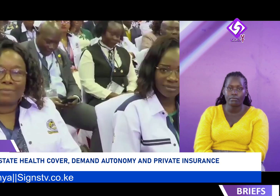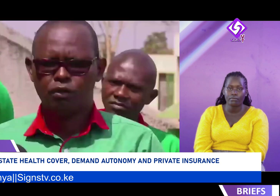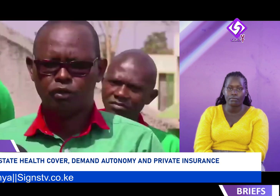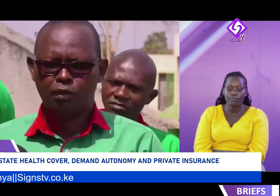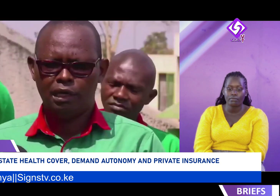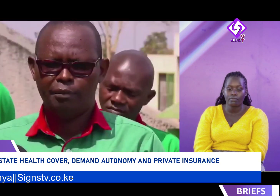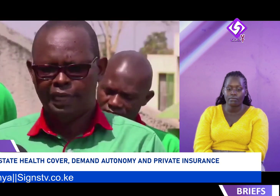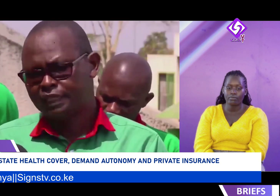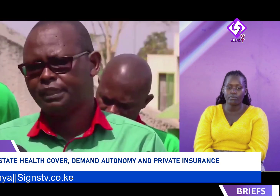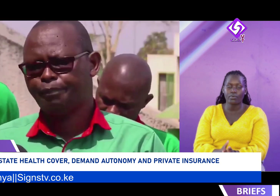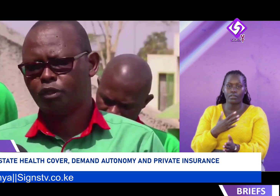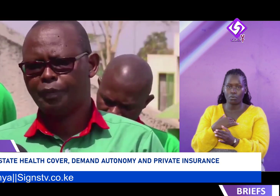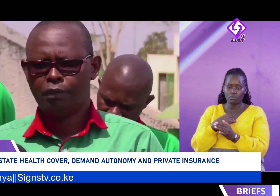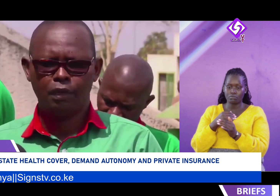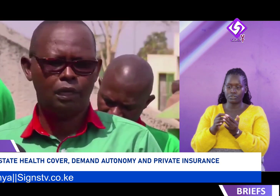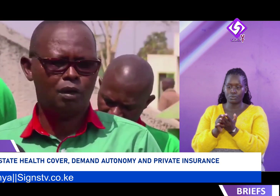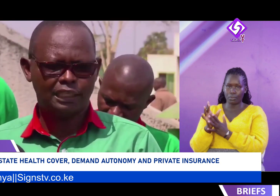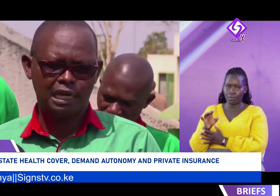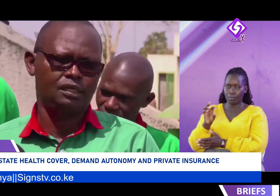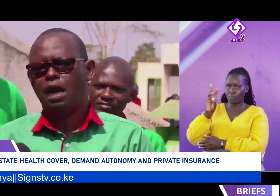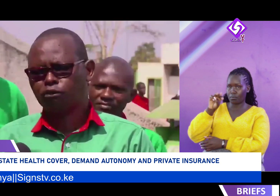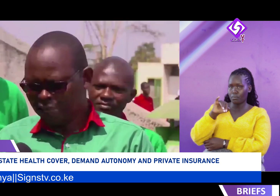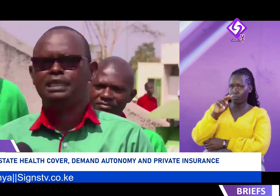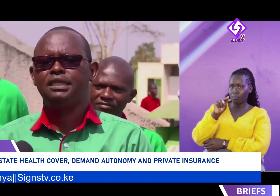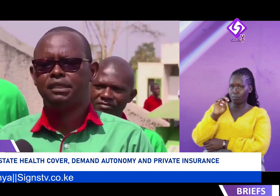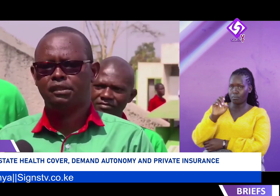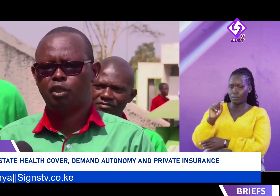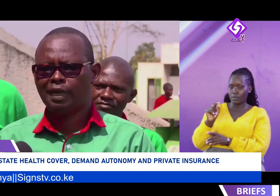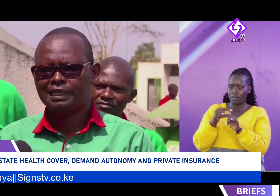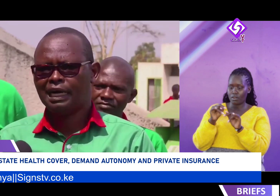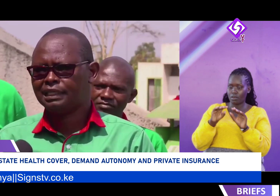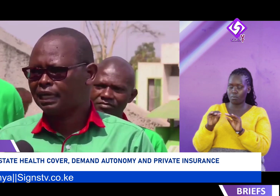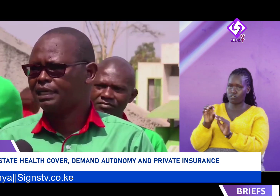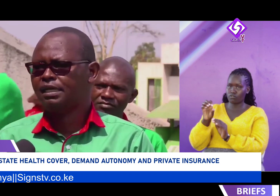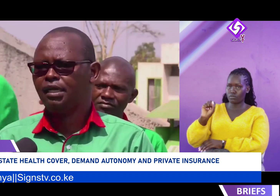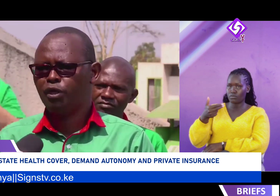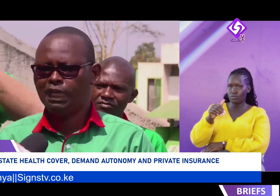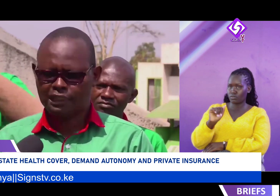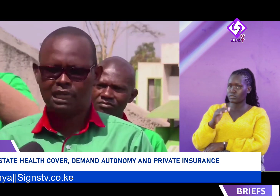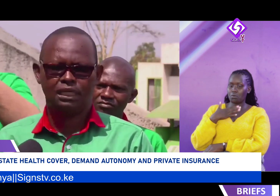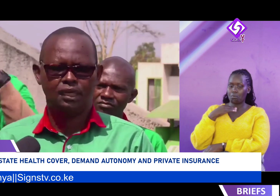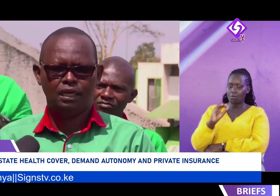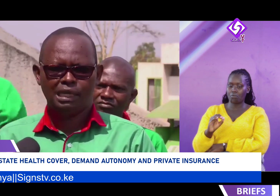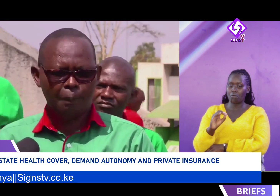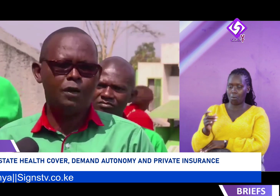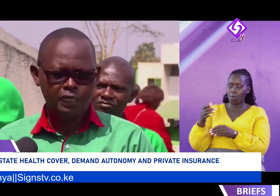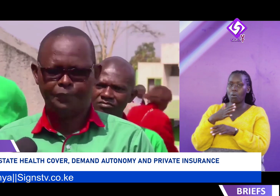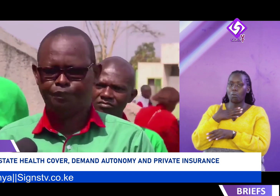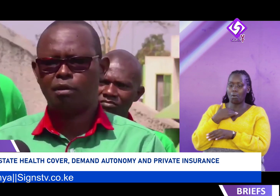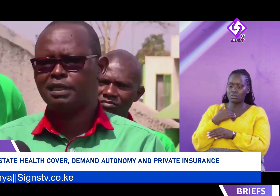Tunataka kutolewa ile minet tupelekwe kwa SHA. Hatutaki, tumekataa katakata kuingia SHA. Sababu ni hii, kuna